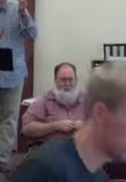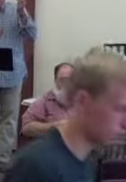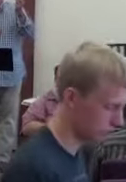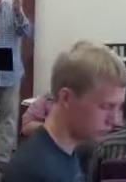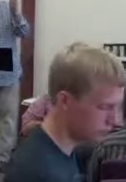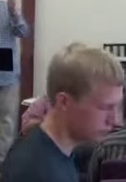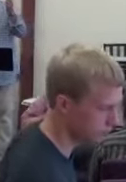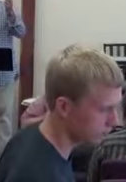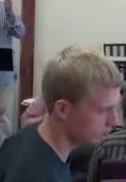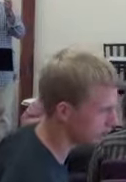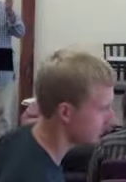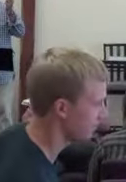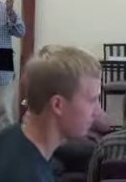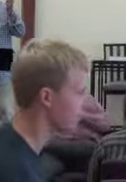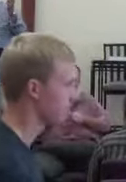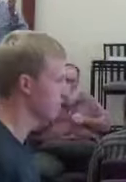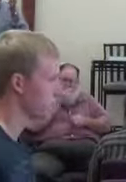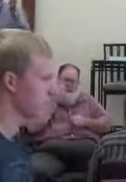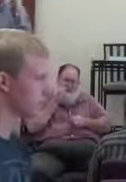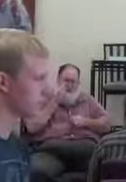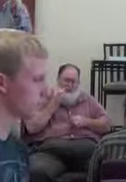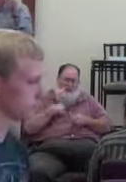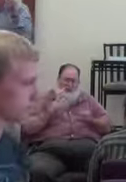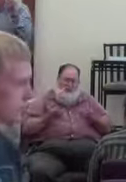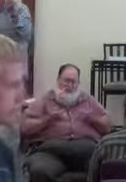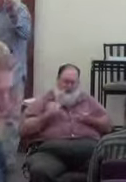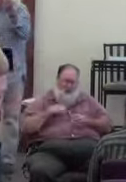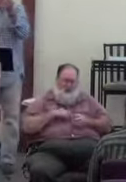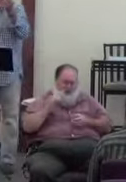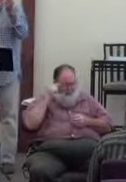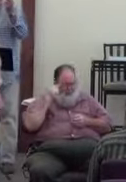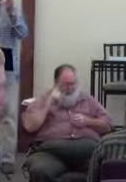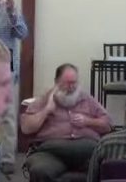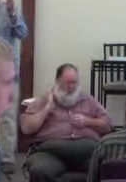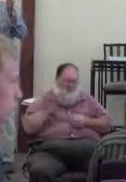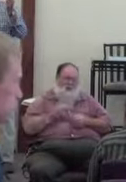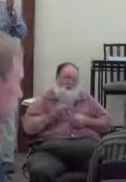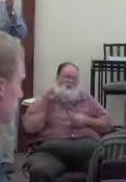Before we take communion, I want us to reflect on our past week.